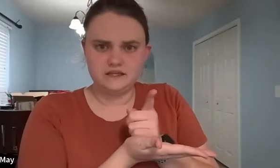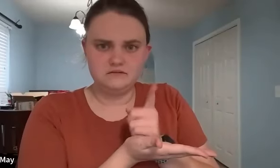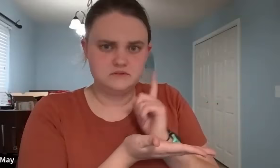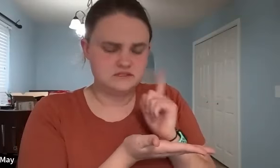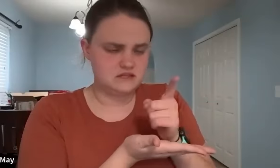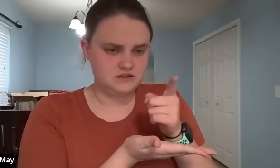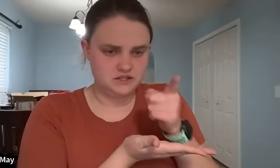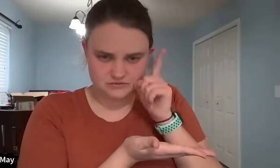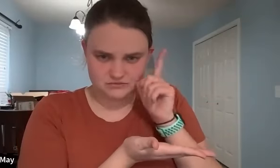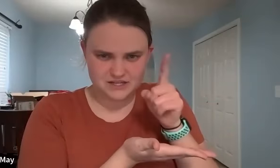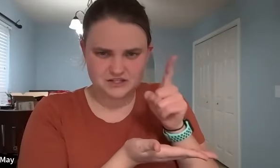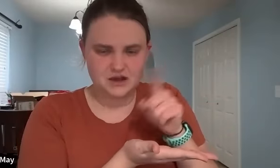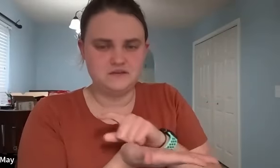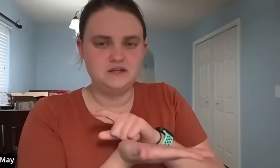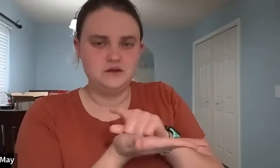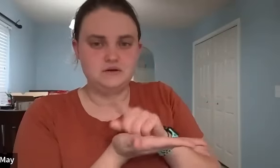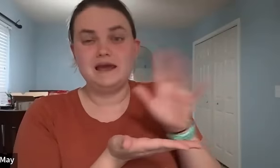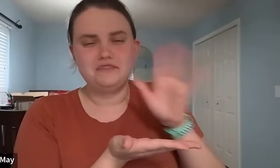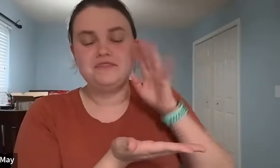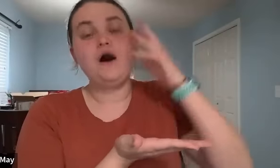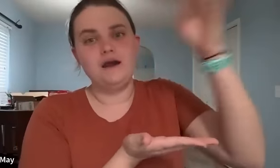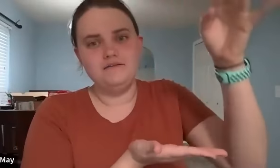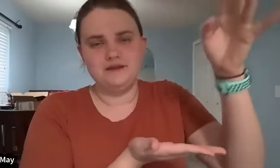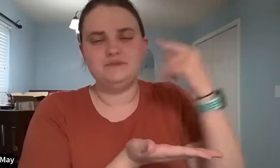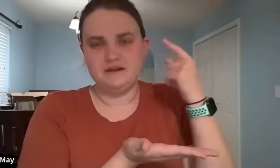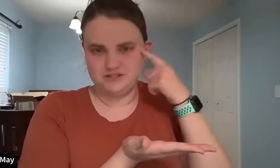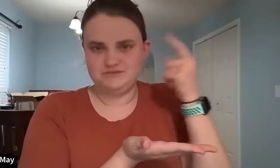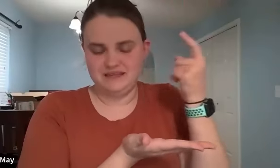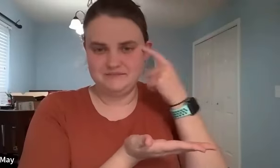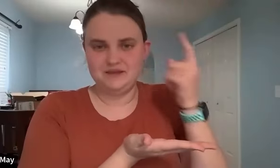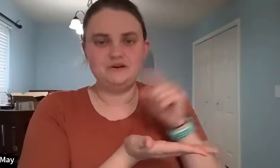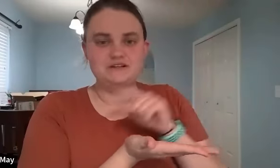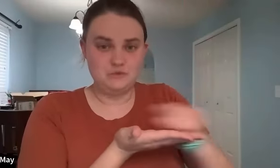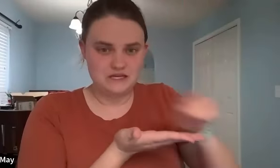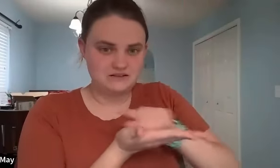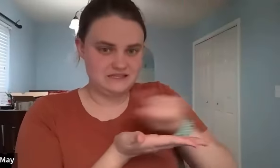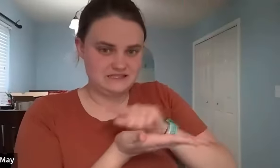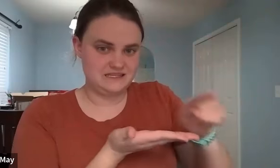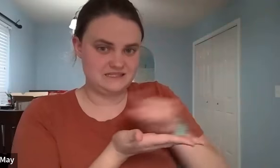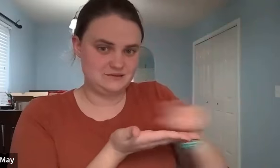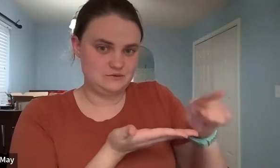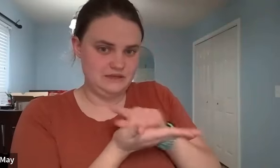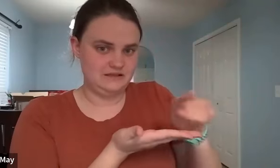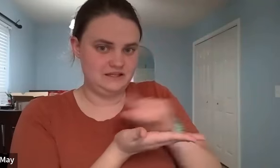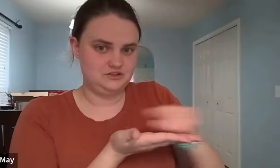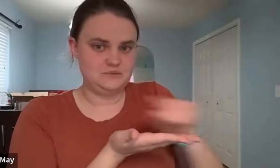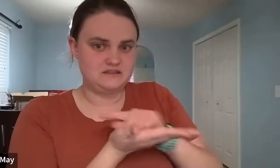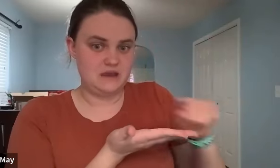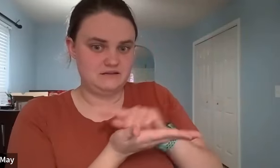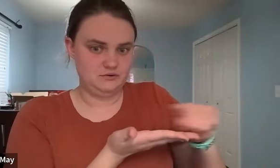weekly, because I just thought of it, not thought of it, but it hit me, was weekly is this. Weekly, you just bounce it back and forth.